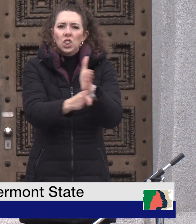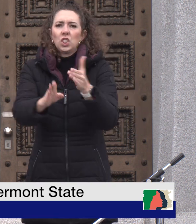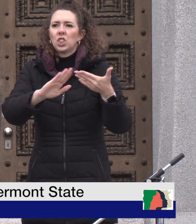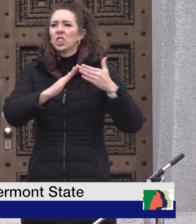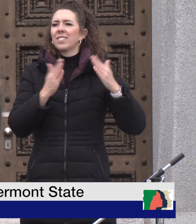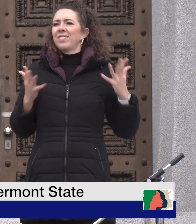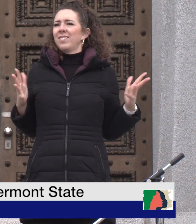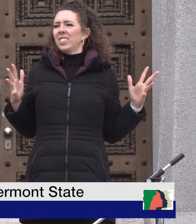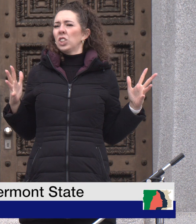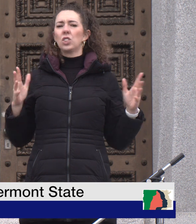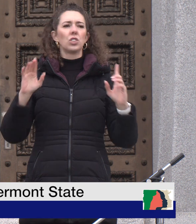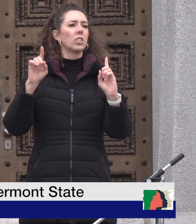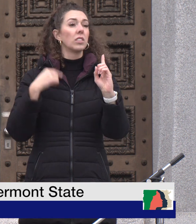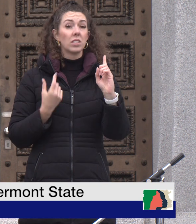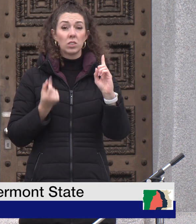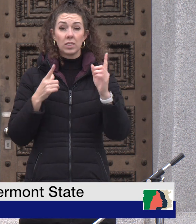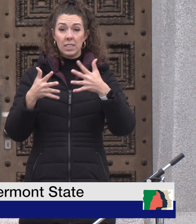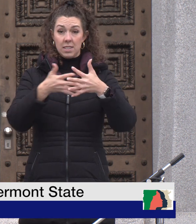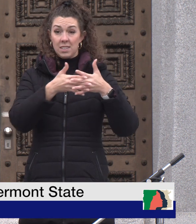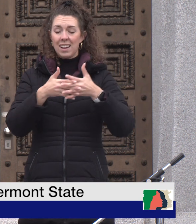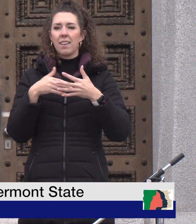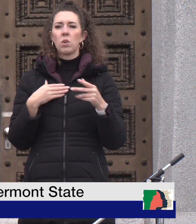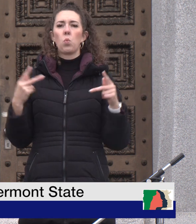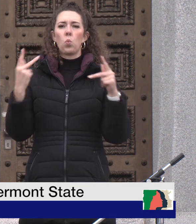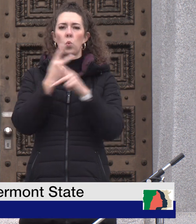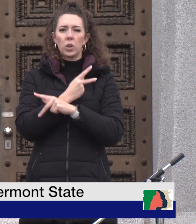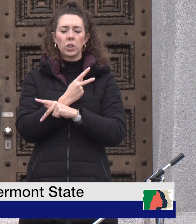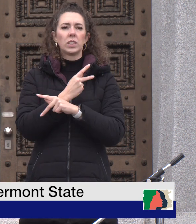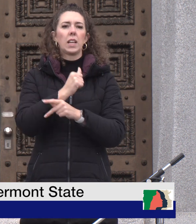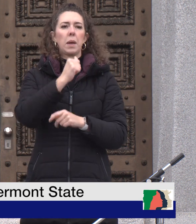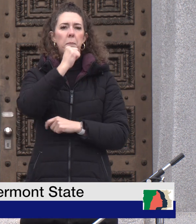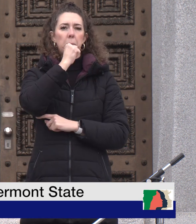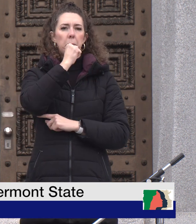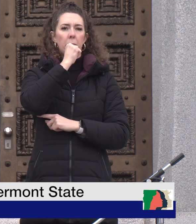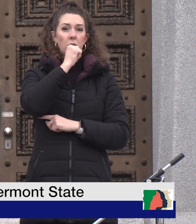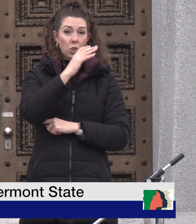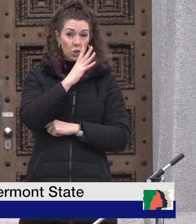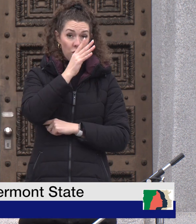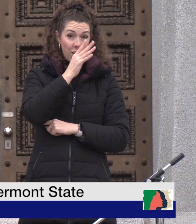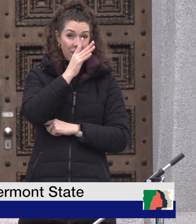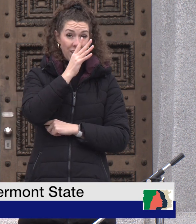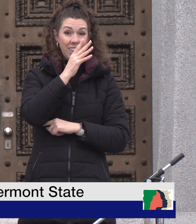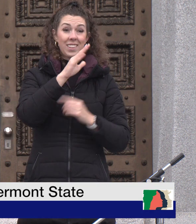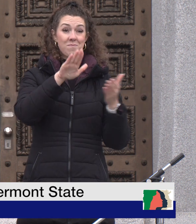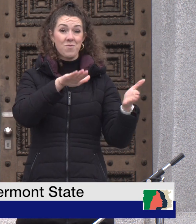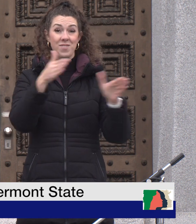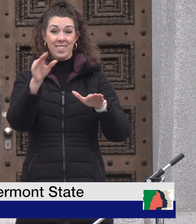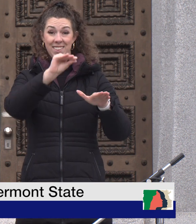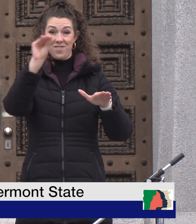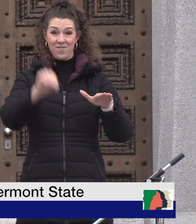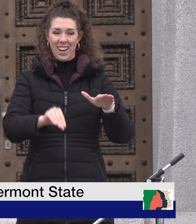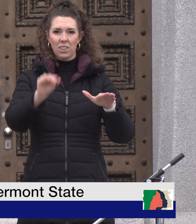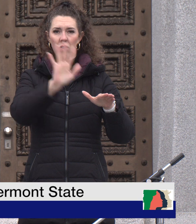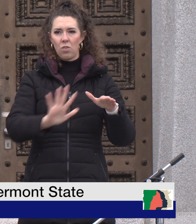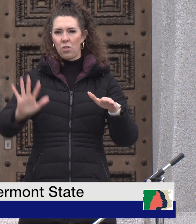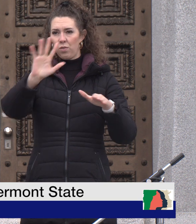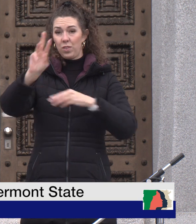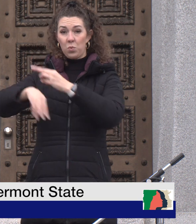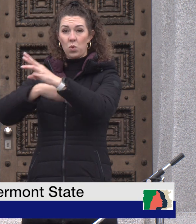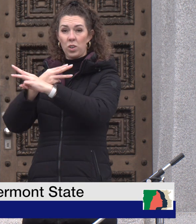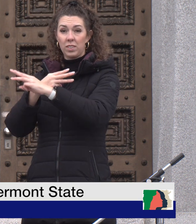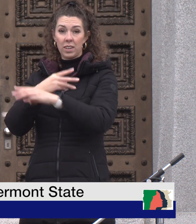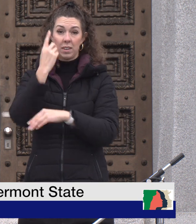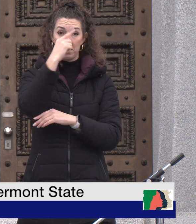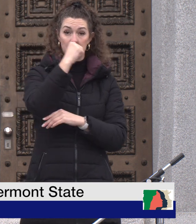United States has some of the worst maternal mortality rates in the world. Black women are 3 times